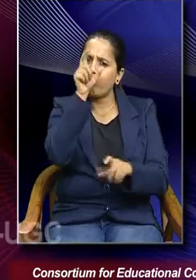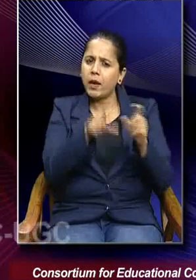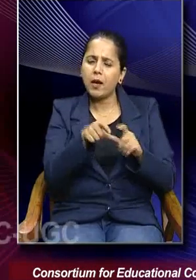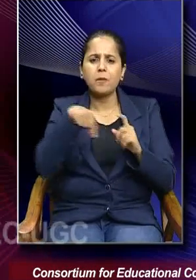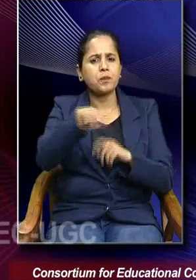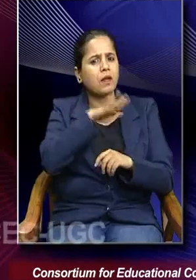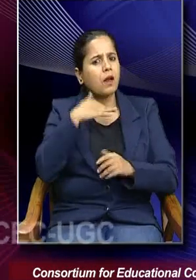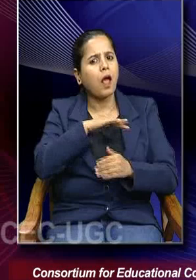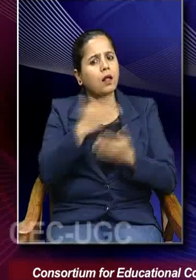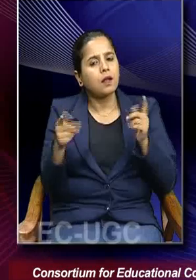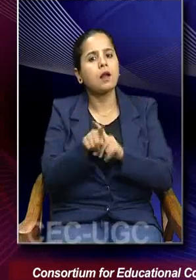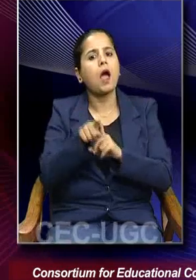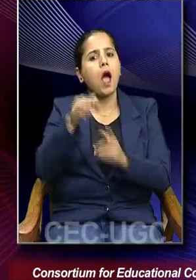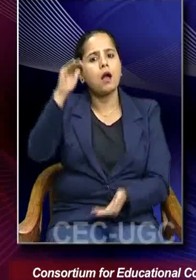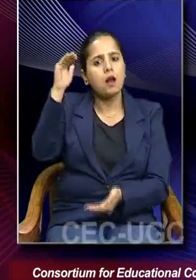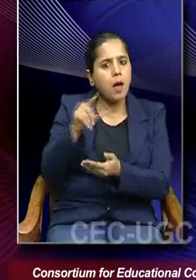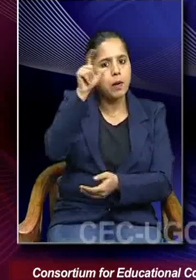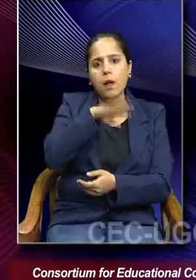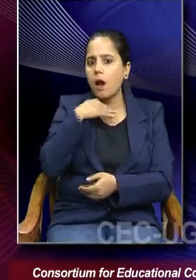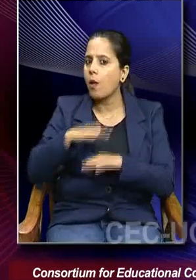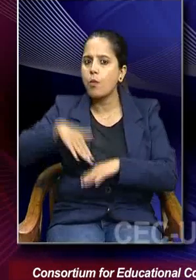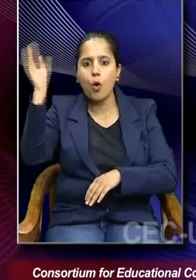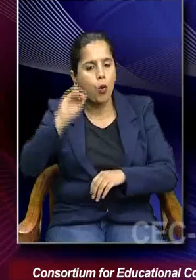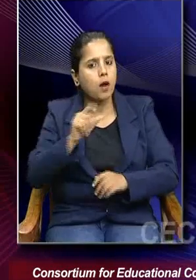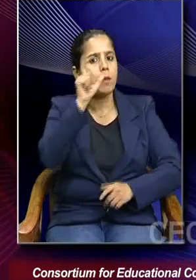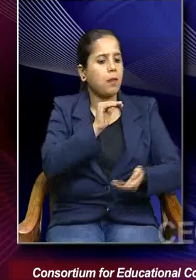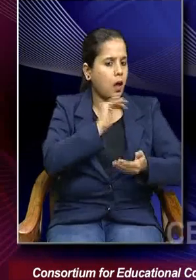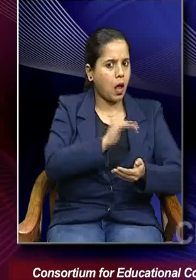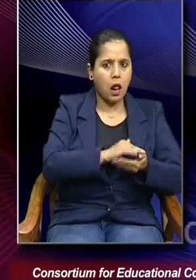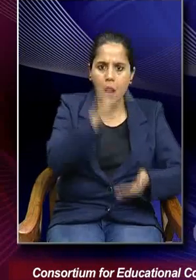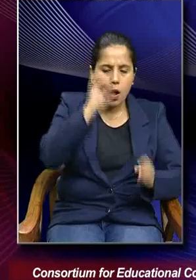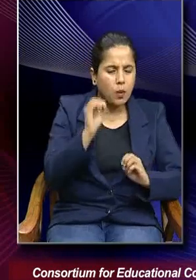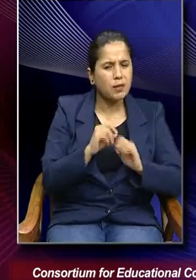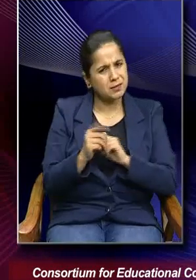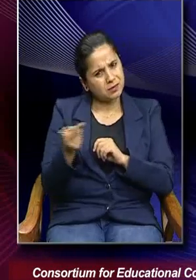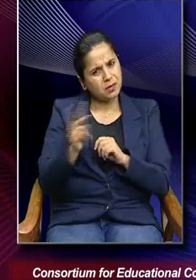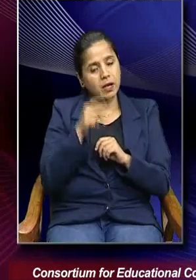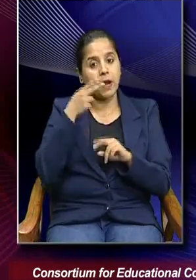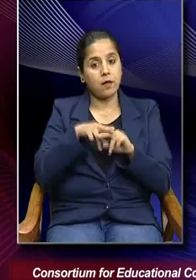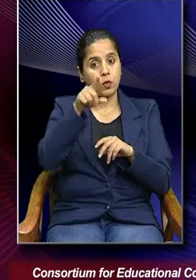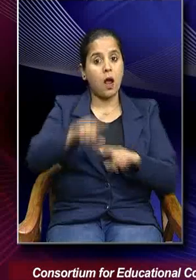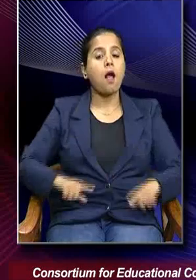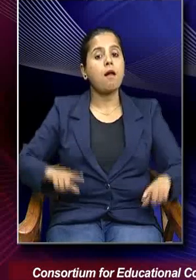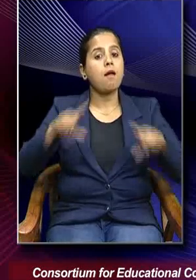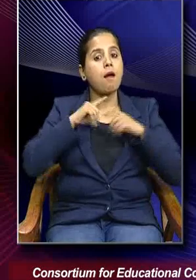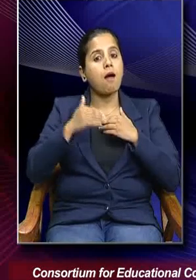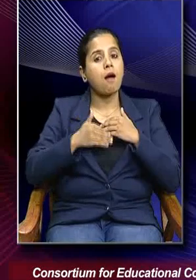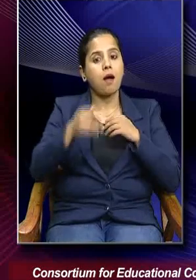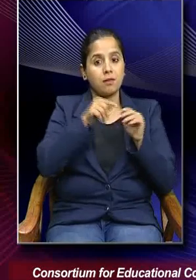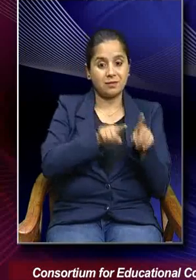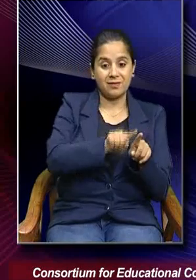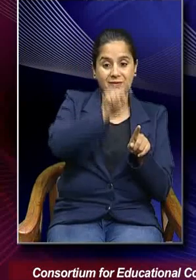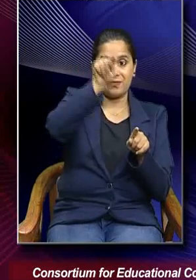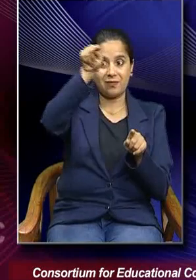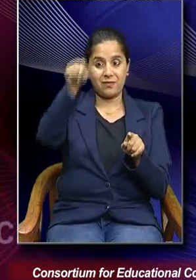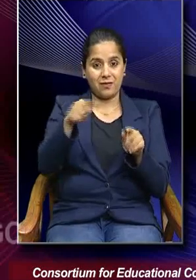rate is also following. So when life expectancy has increased, if you look into the population pyramid, the upper curve, apex of